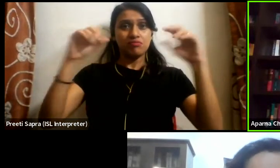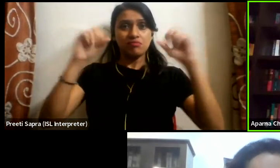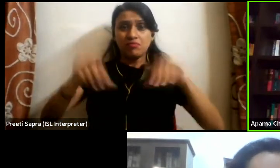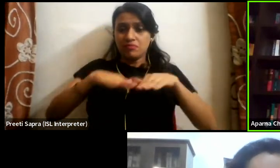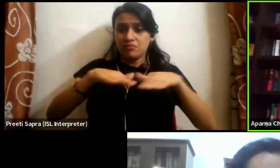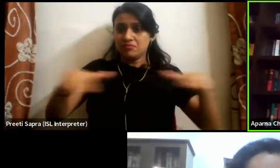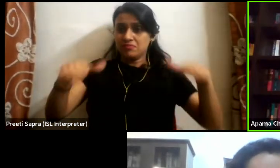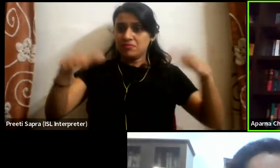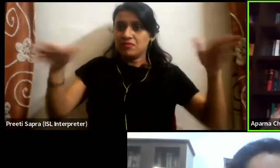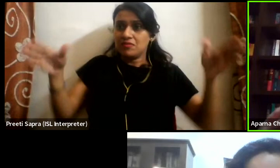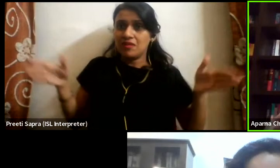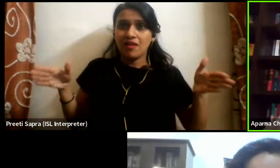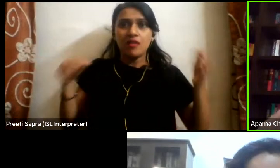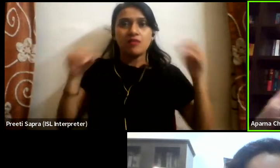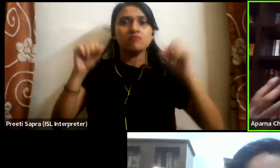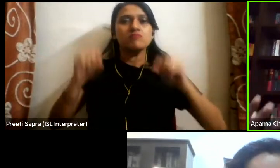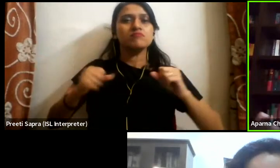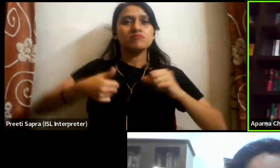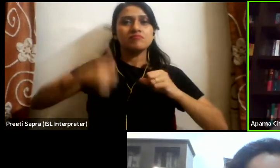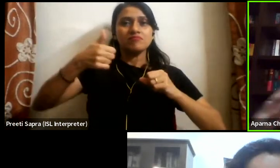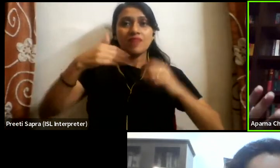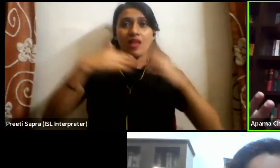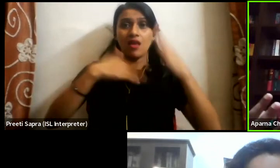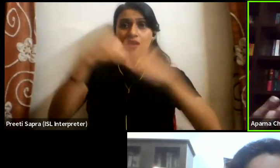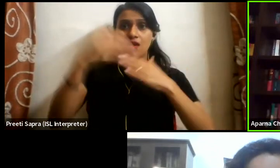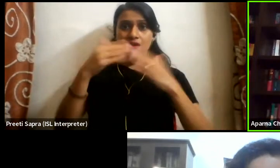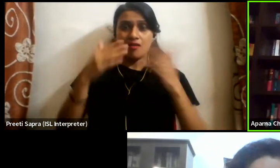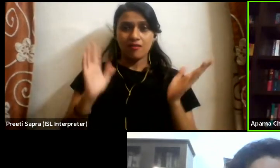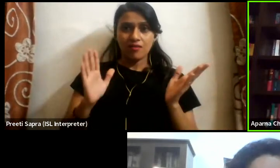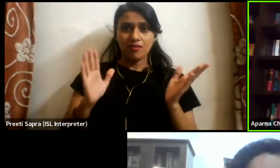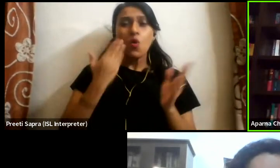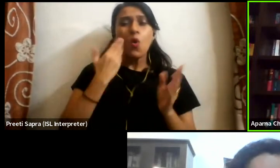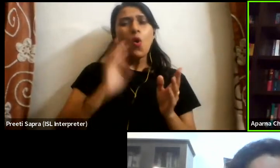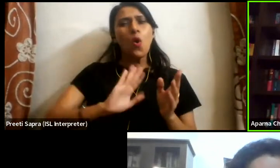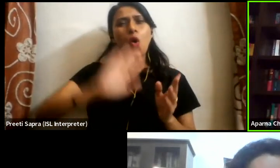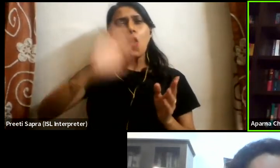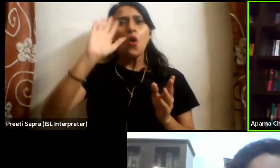platform, the architecture in colonial